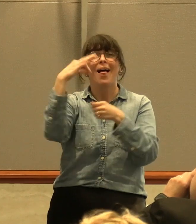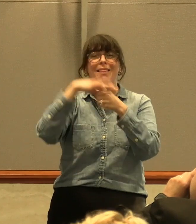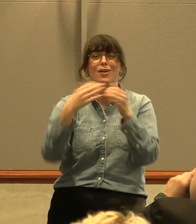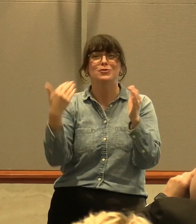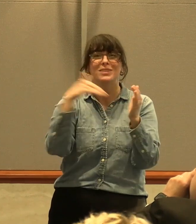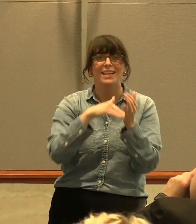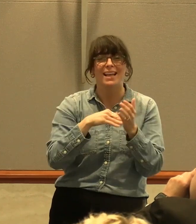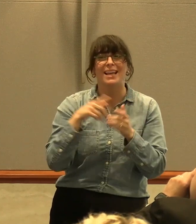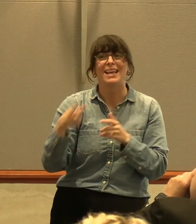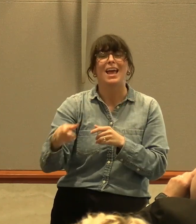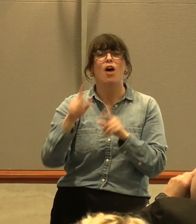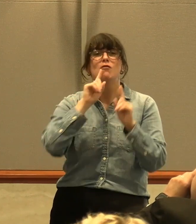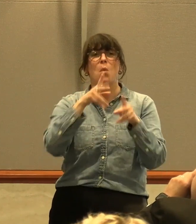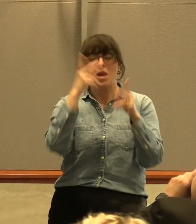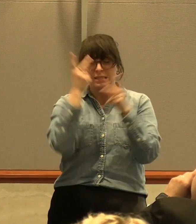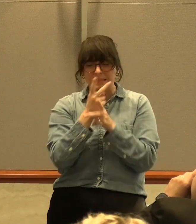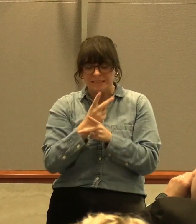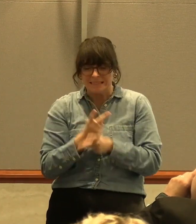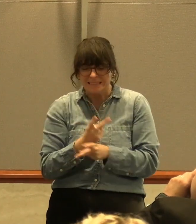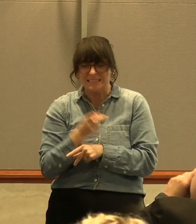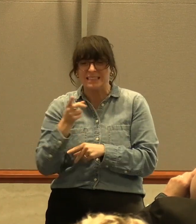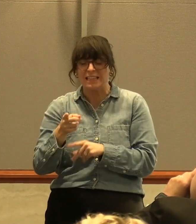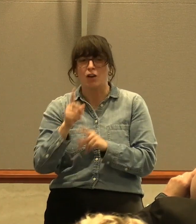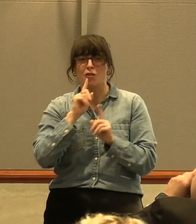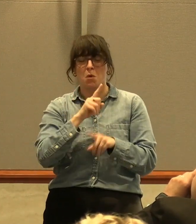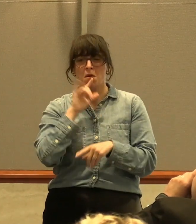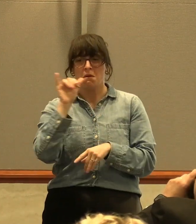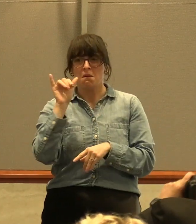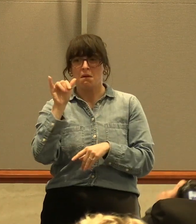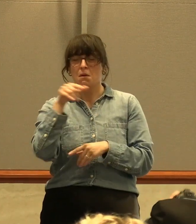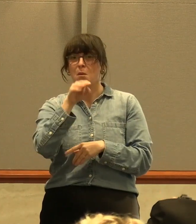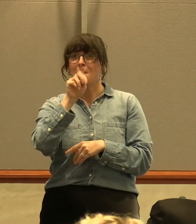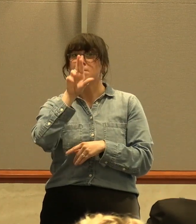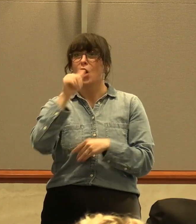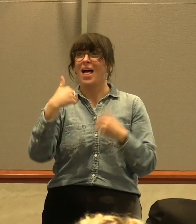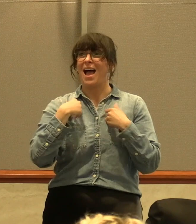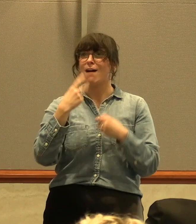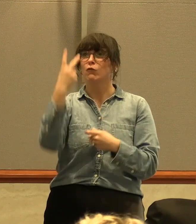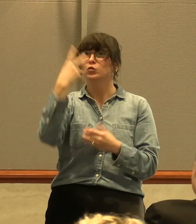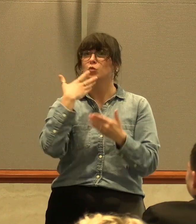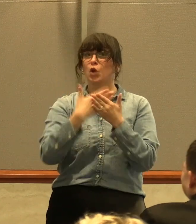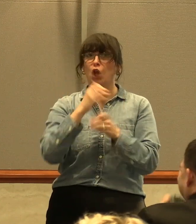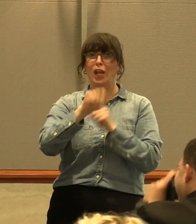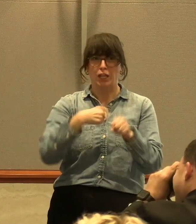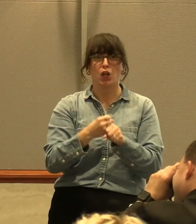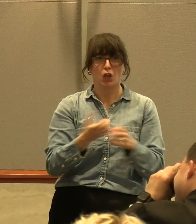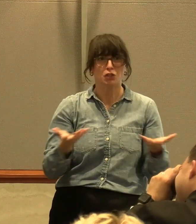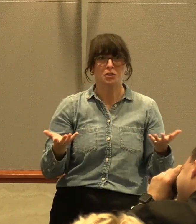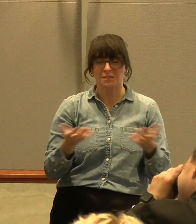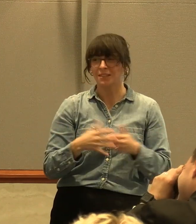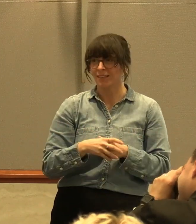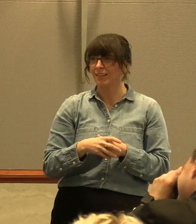reporter did some arithmetic and noted that at least Myrna had 2 good years.